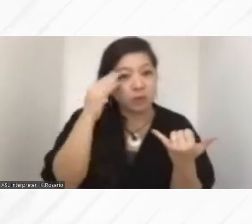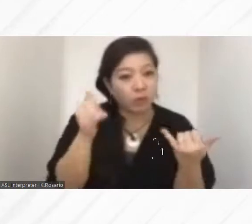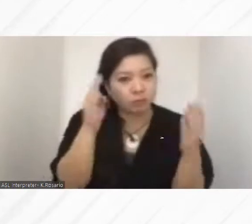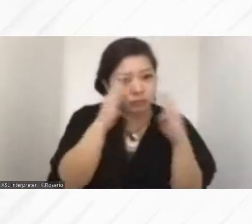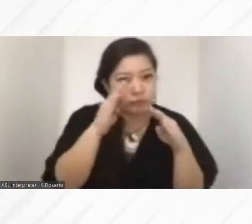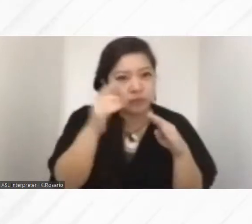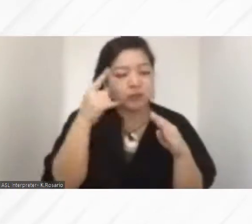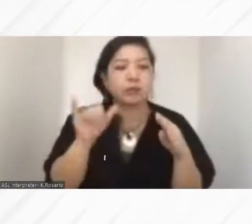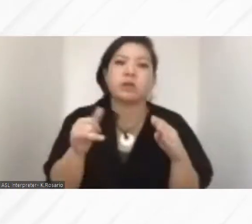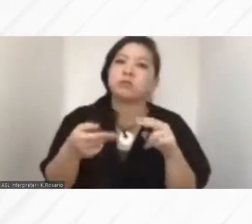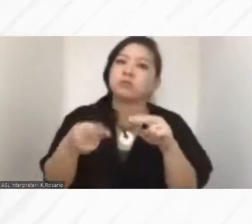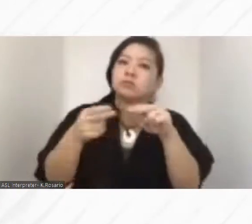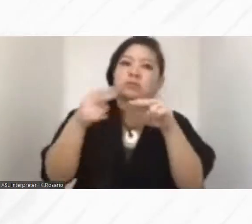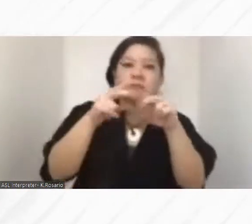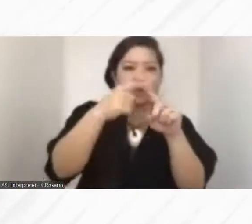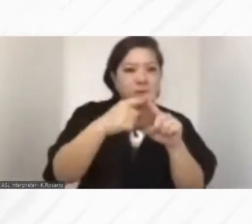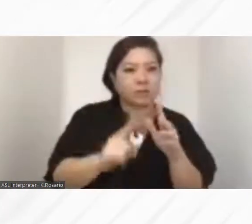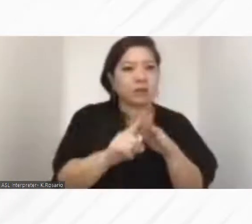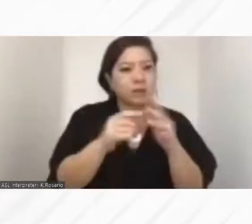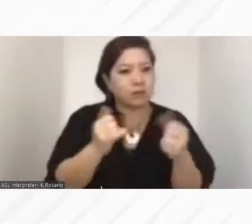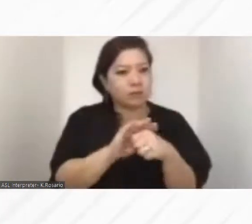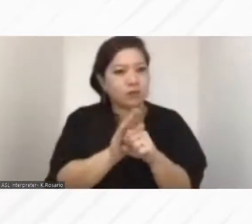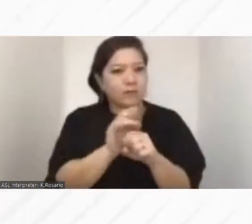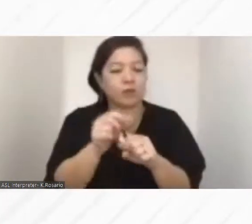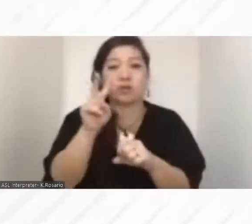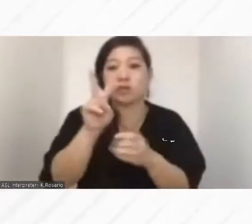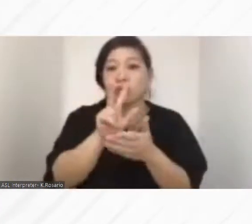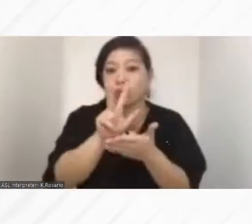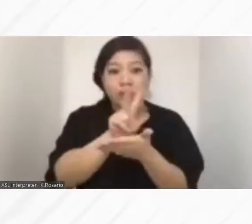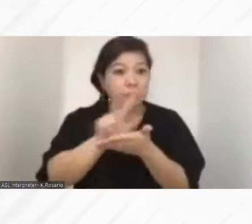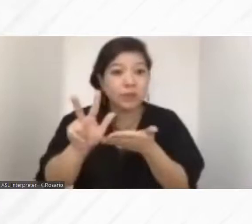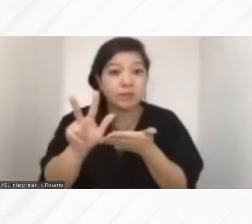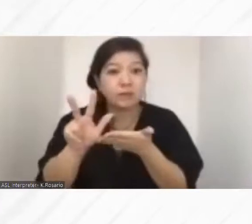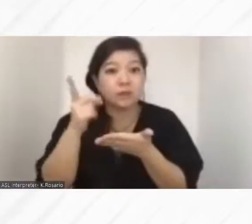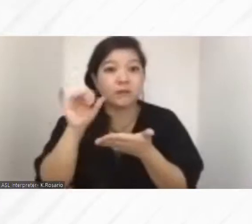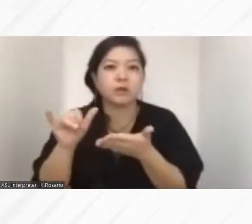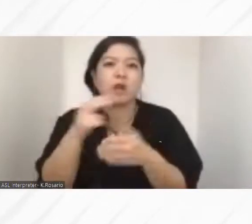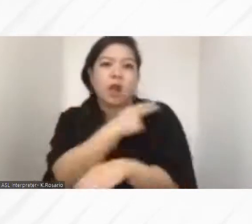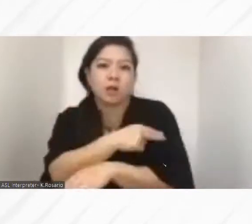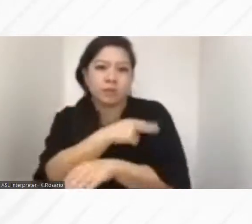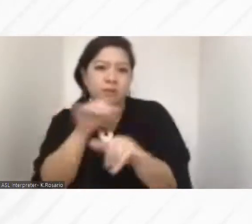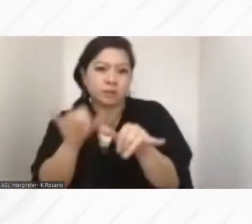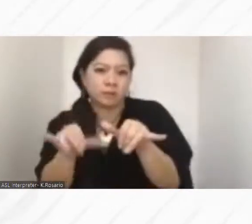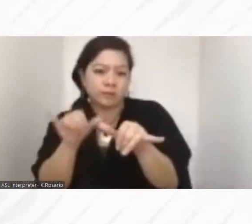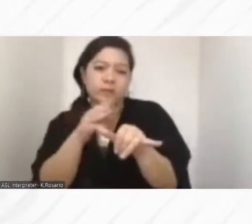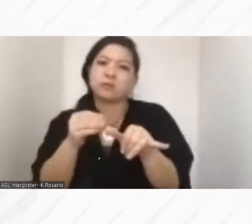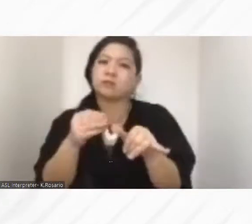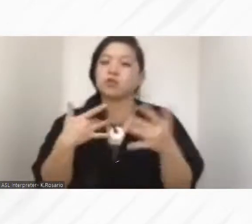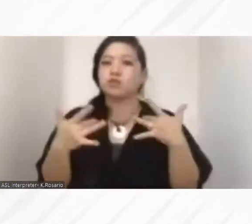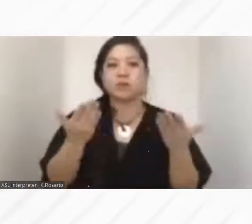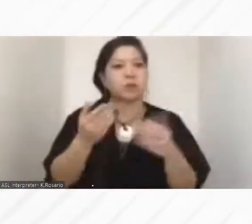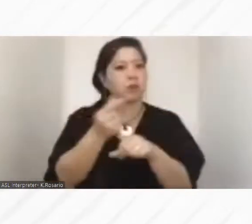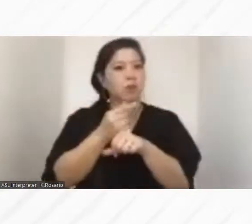in cases is typically followed again in 2 to 3 weeks by increased hospitalizations. A great concern because hospitals in